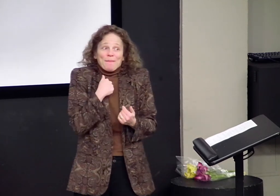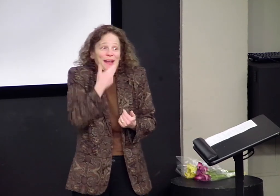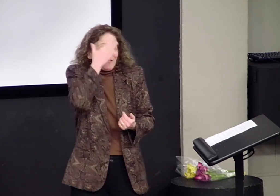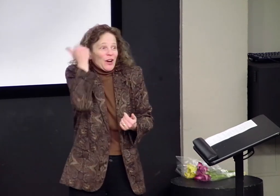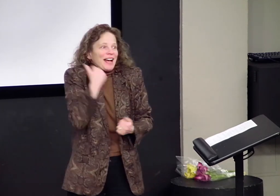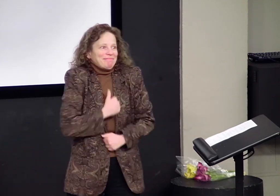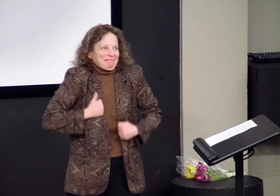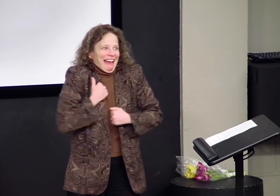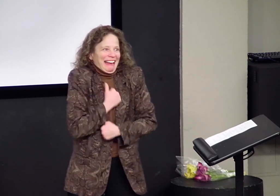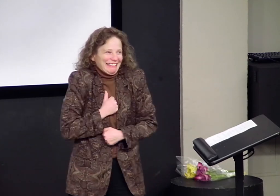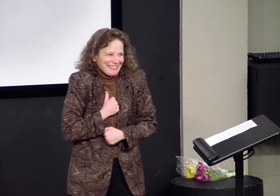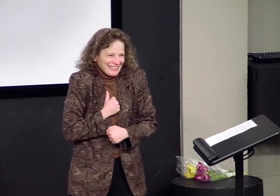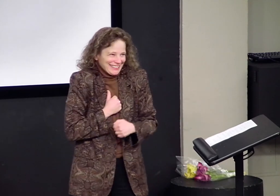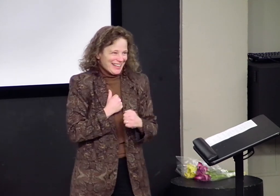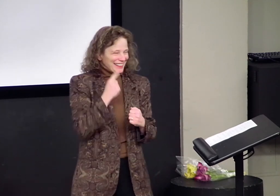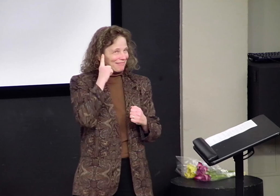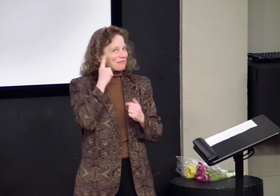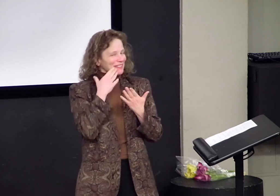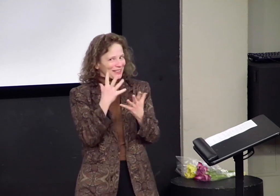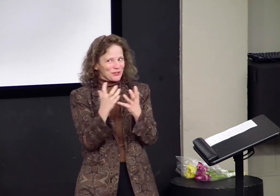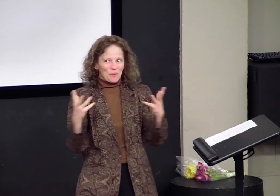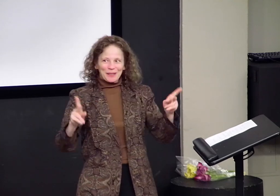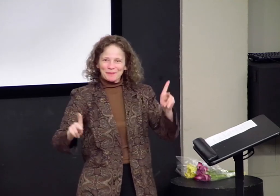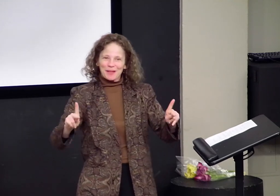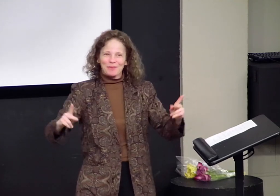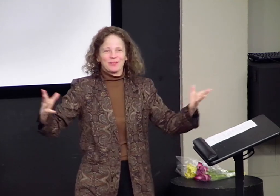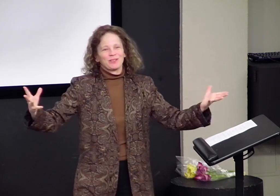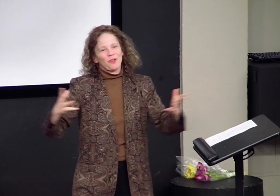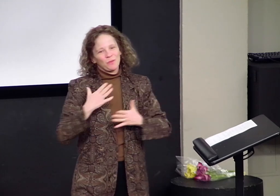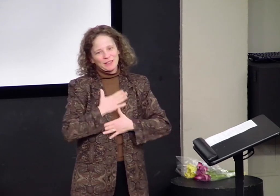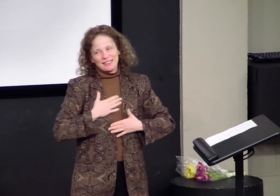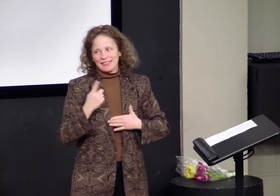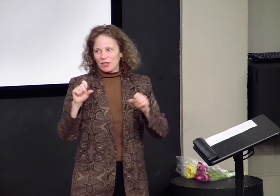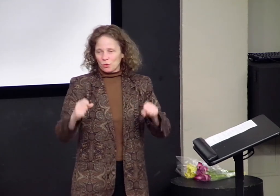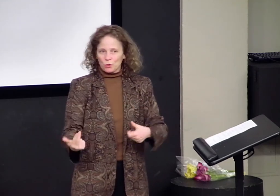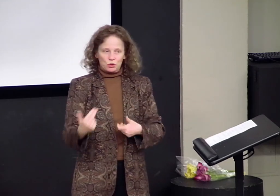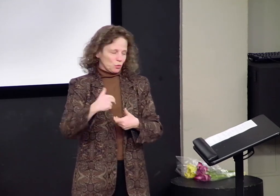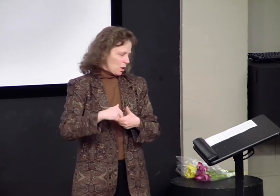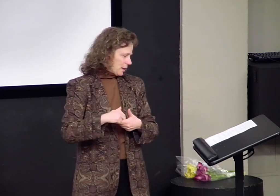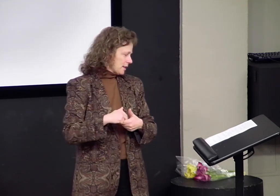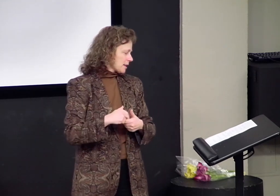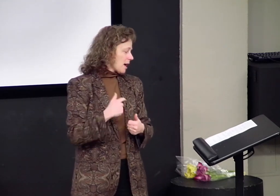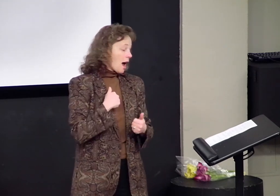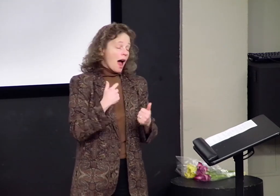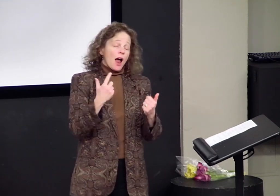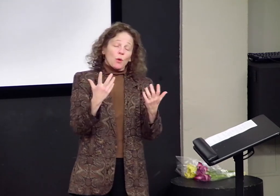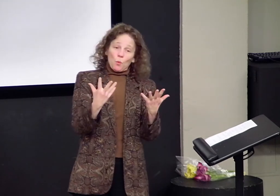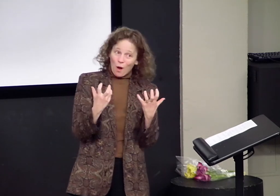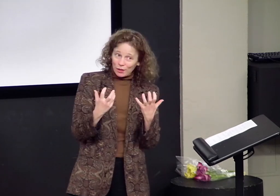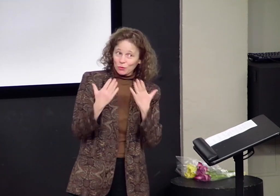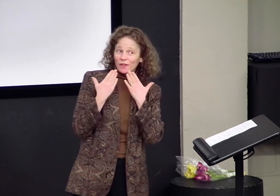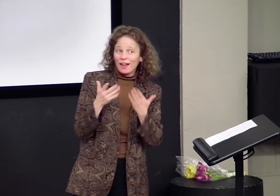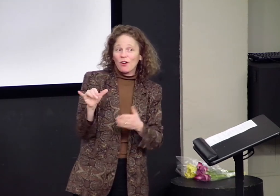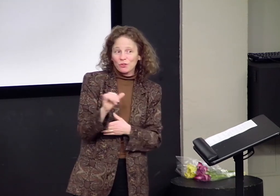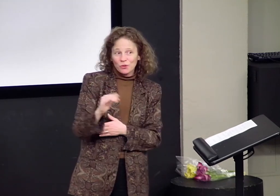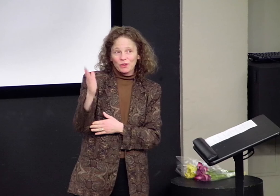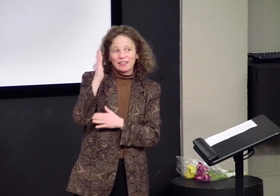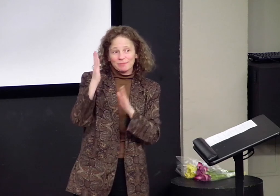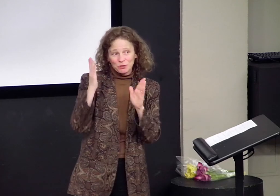to participate. And I'm so sorry, I also forgot to thank everyone for being here, and I'm sorry that